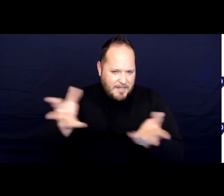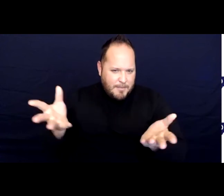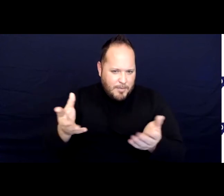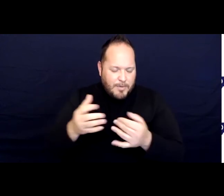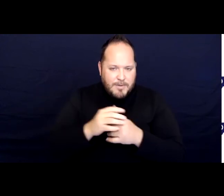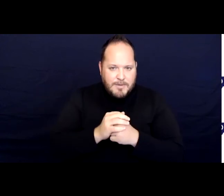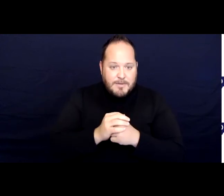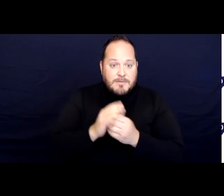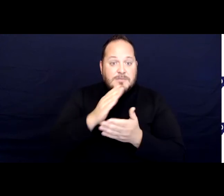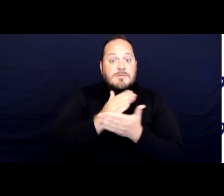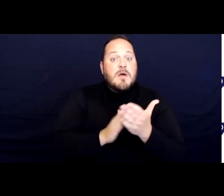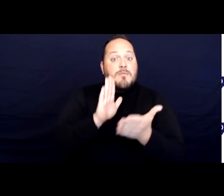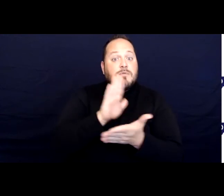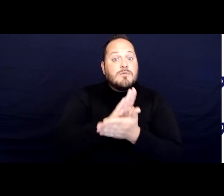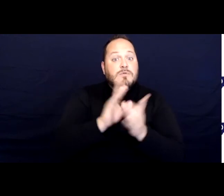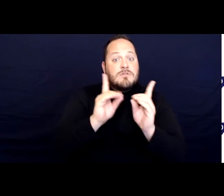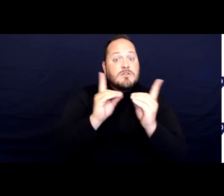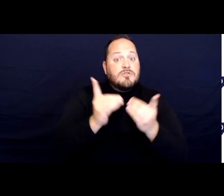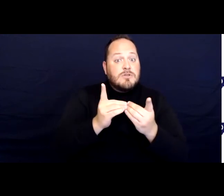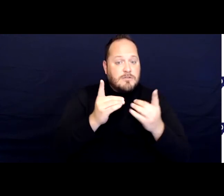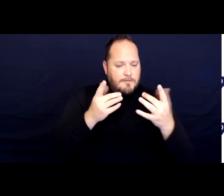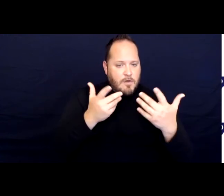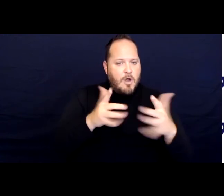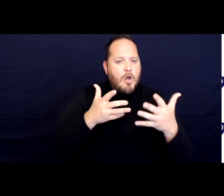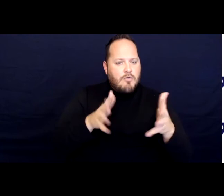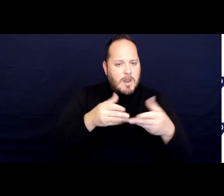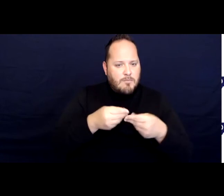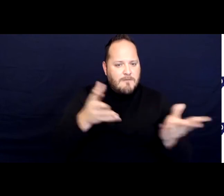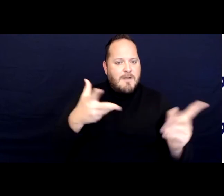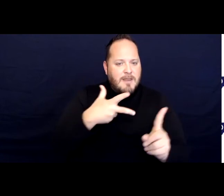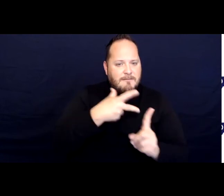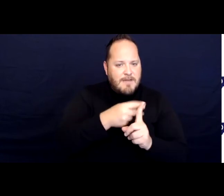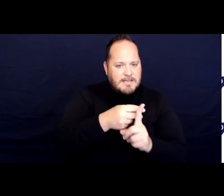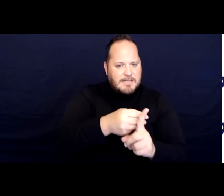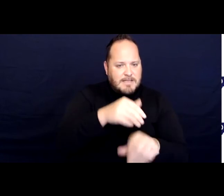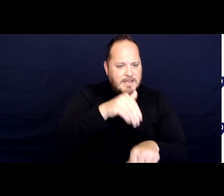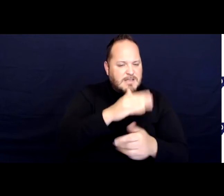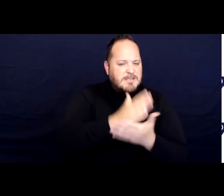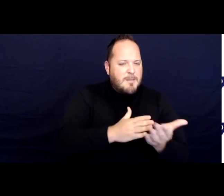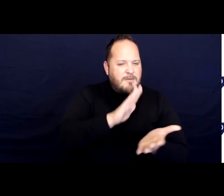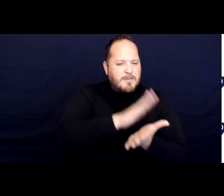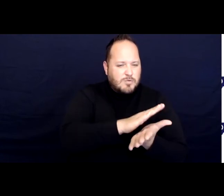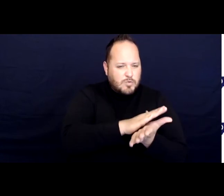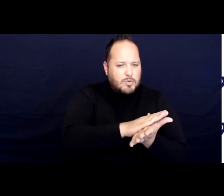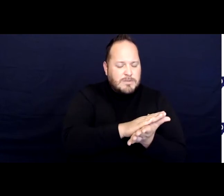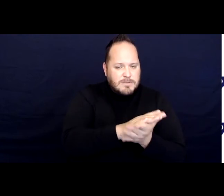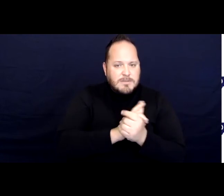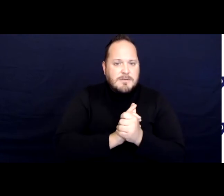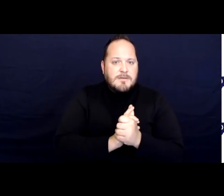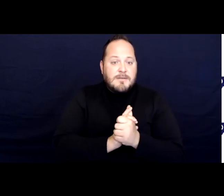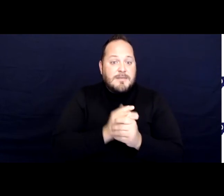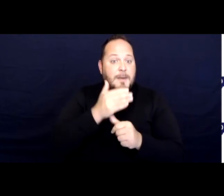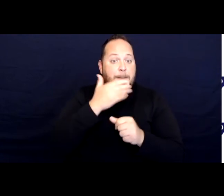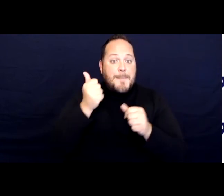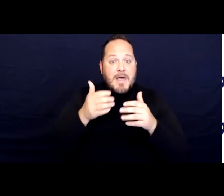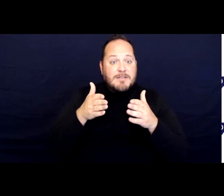Some school districts have already providing vaccinations at some of their sites. The best way